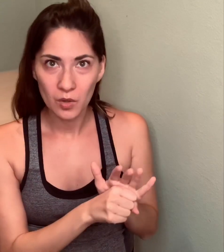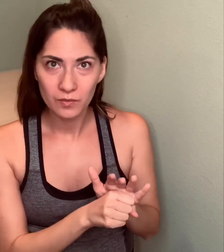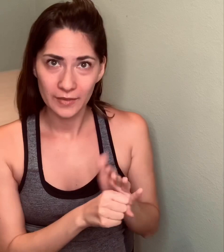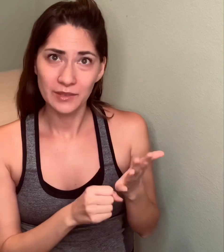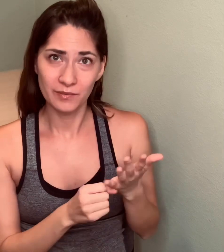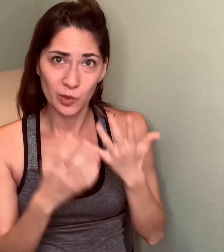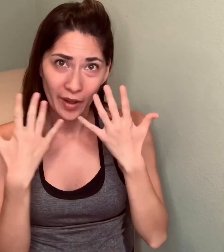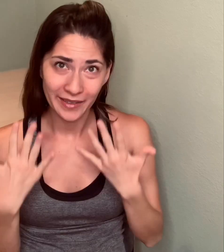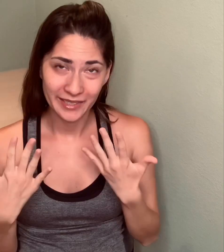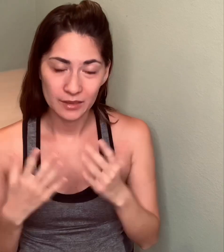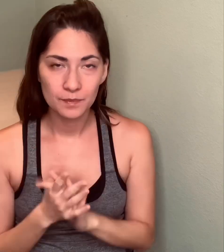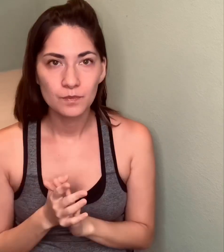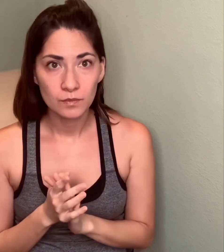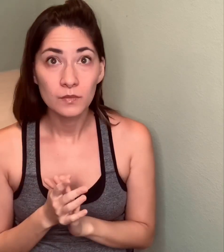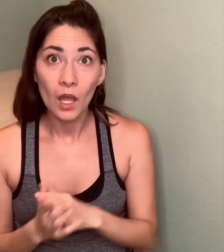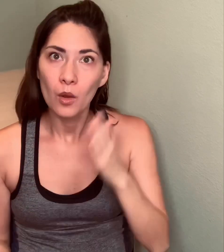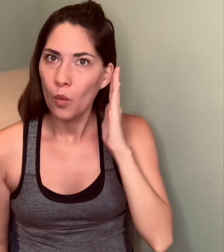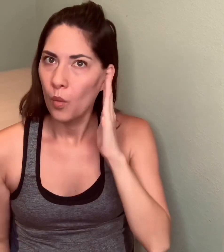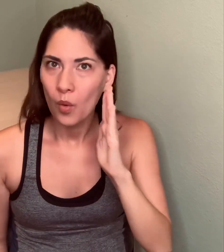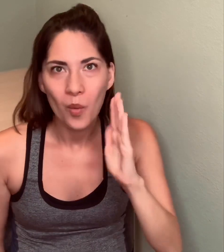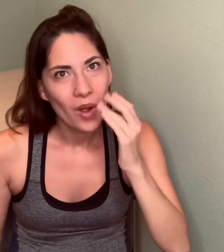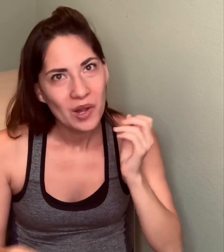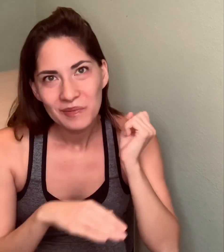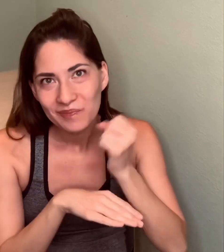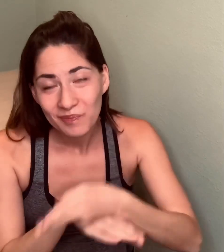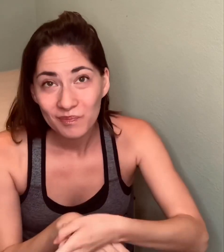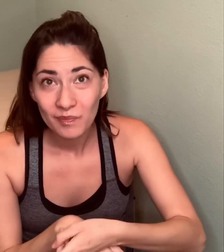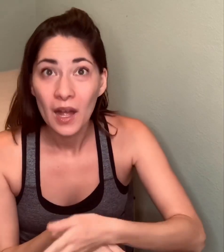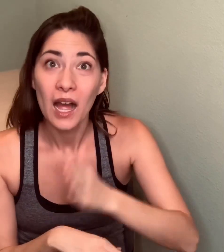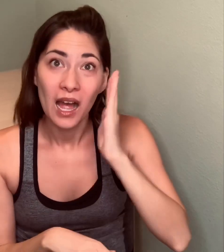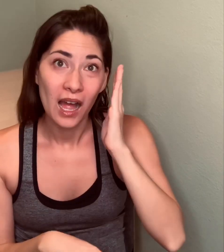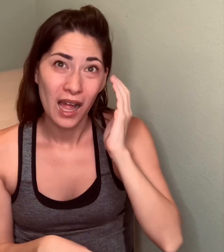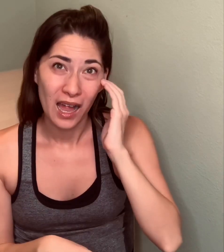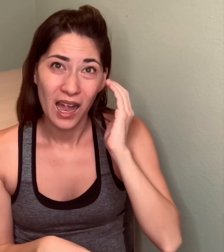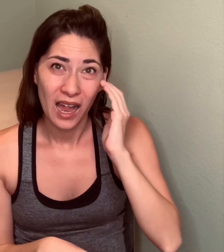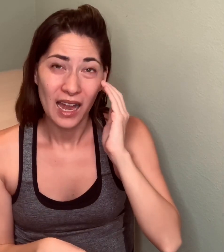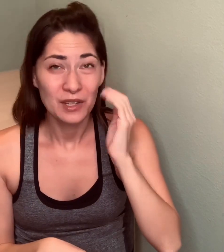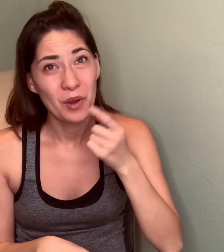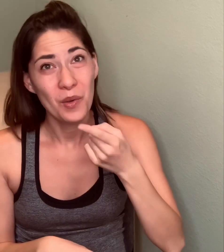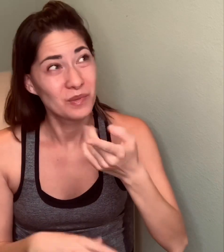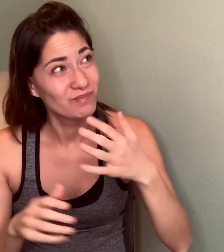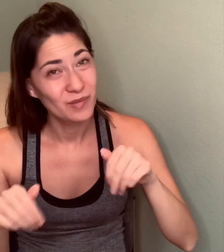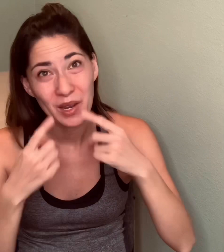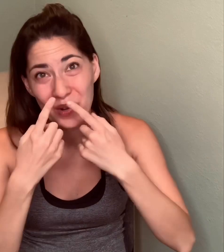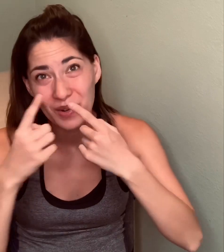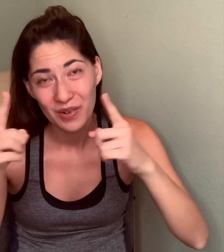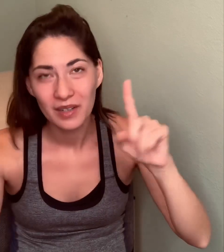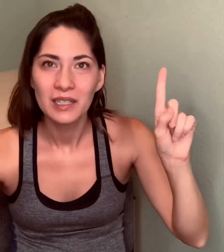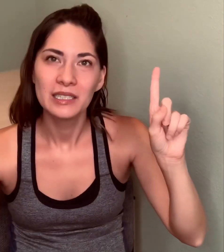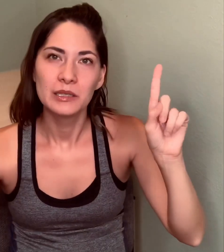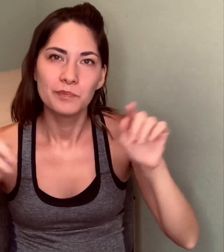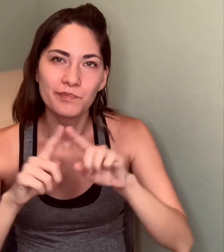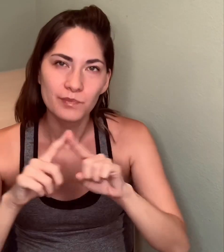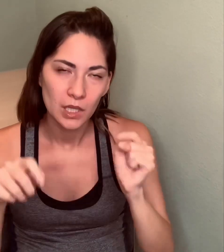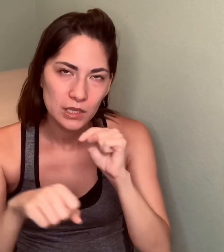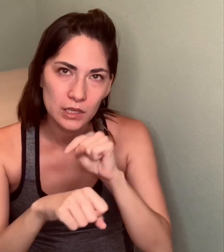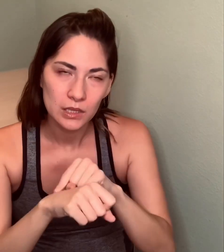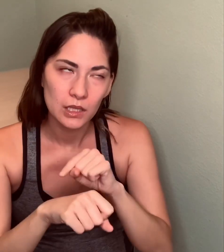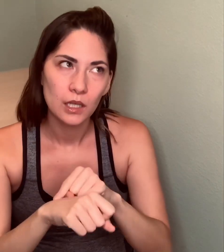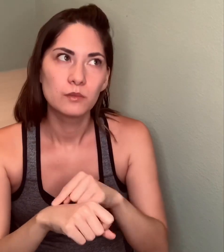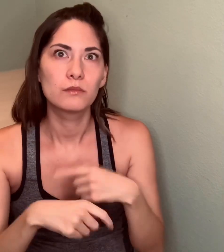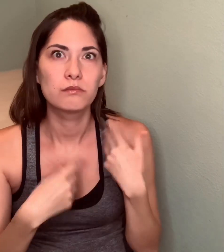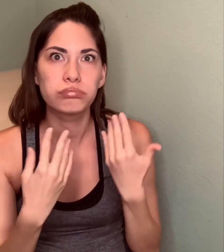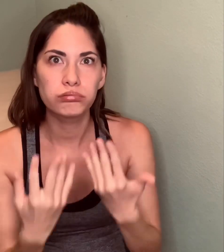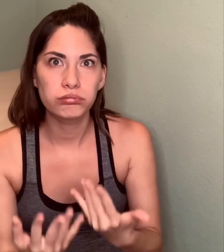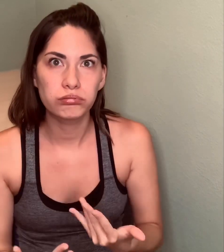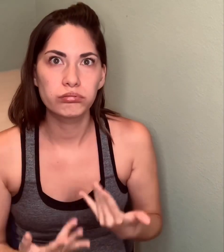get through this. I know we are, and I know that there's light at the end of the tunnel. It's gonna be quite a while, and